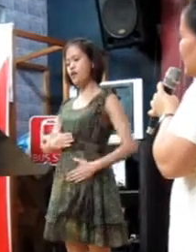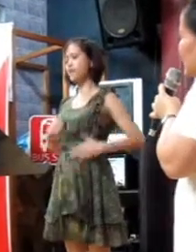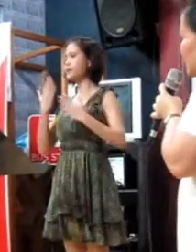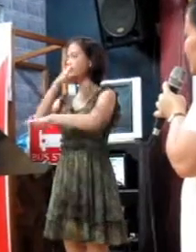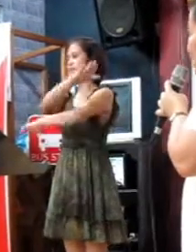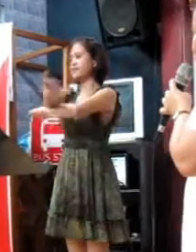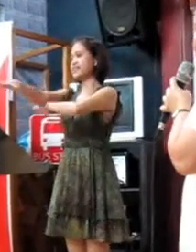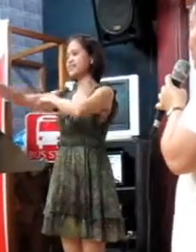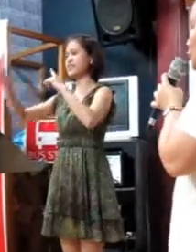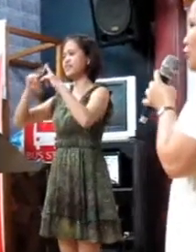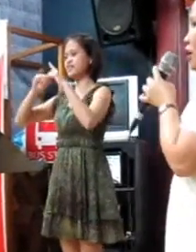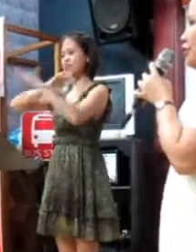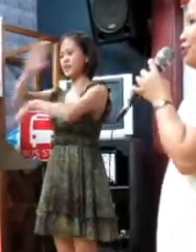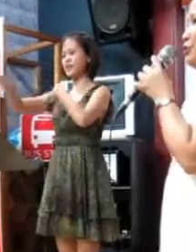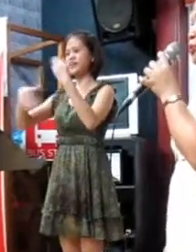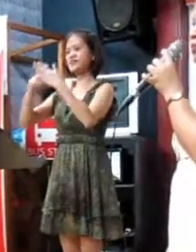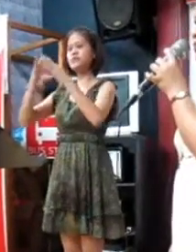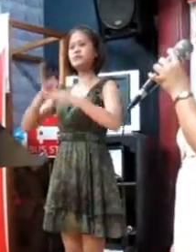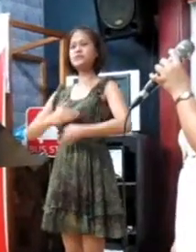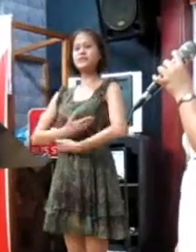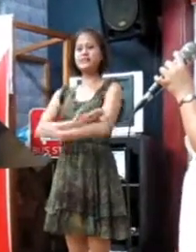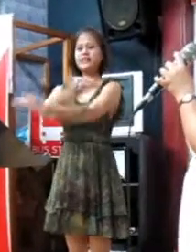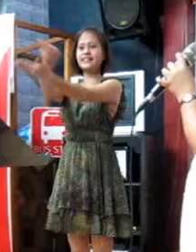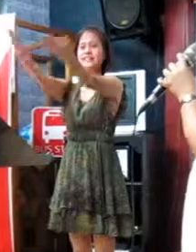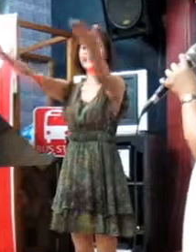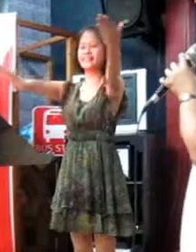a pleasant afternoon to all of you.